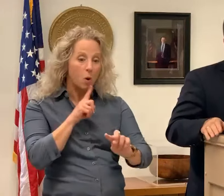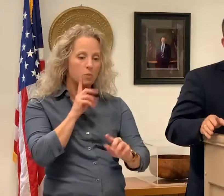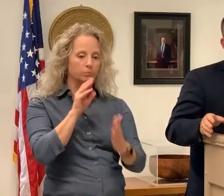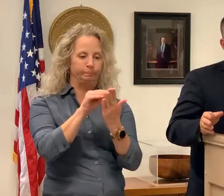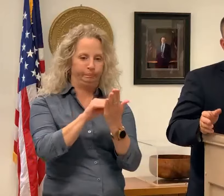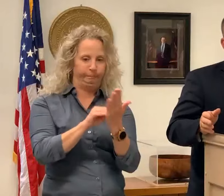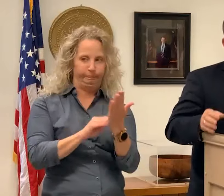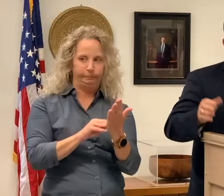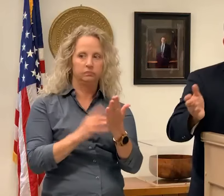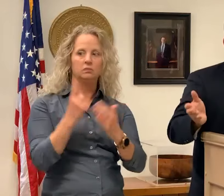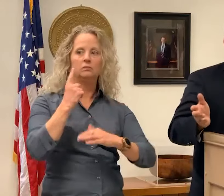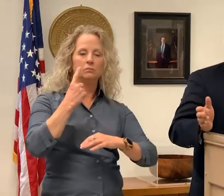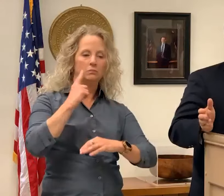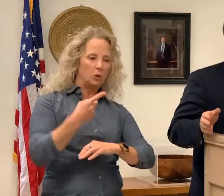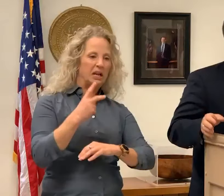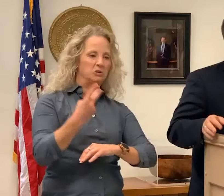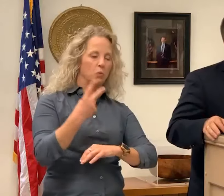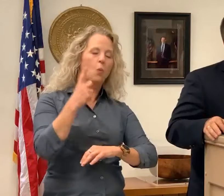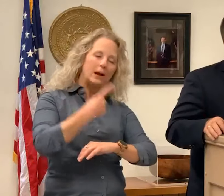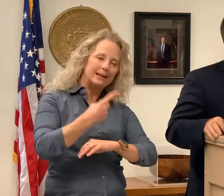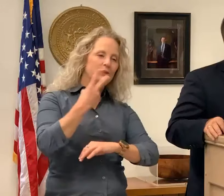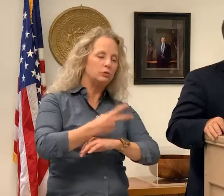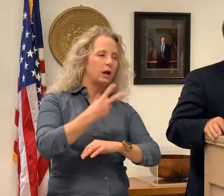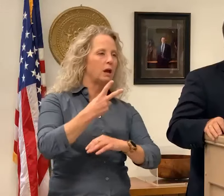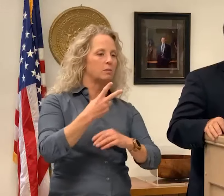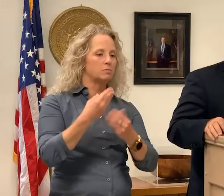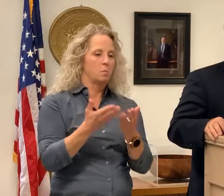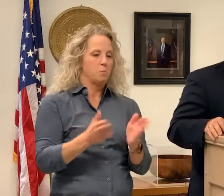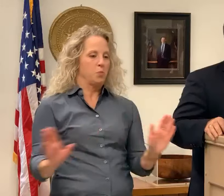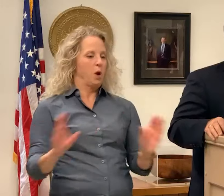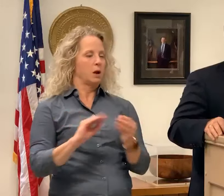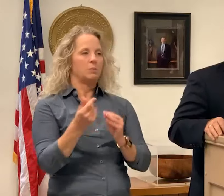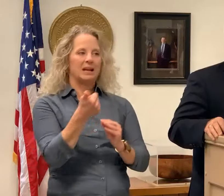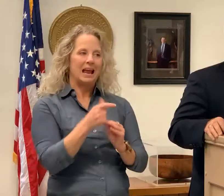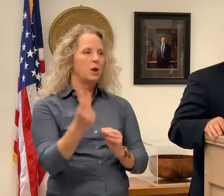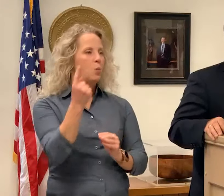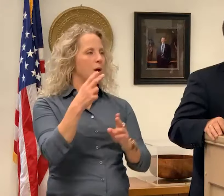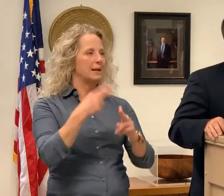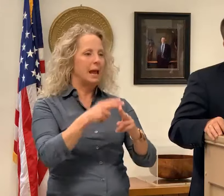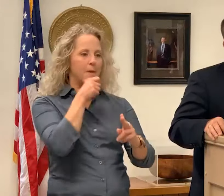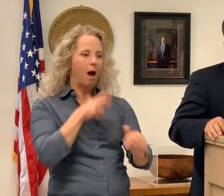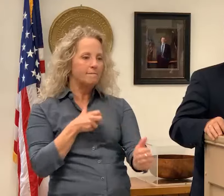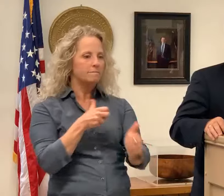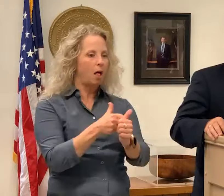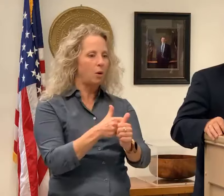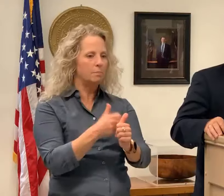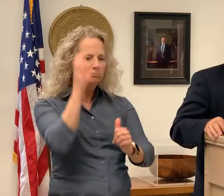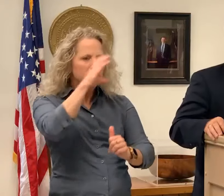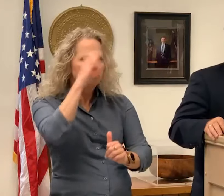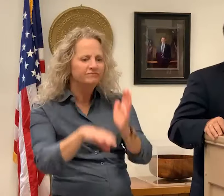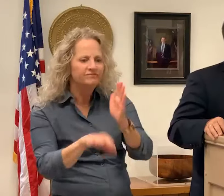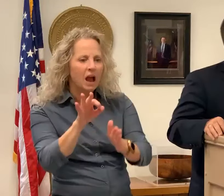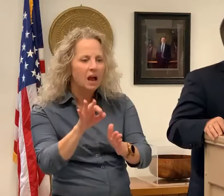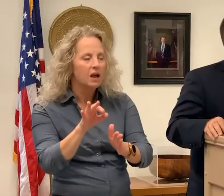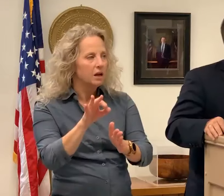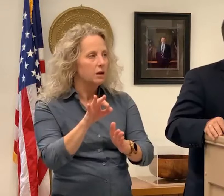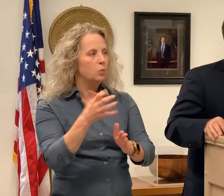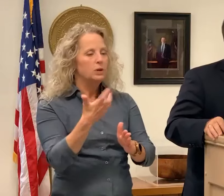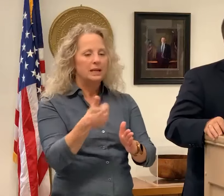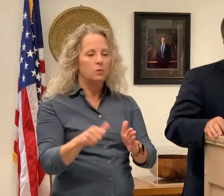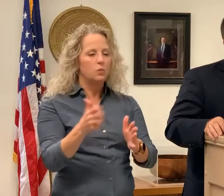weeks, the net had to be very broad because we didn't want any single name to not be followed up on. We didn't want any loved